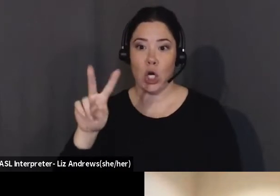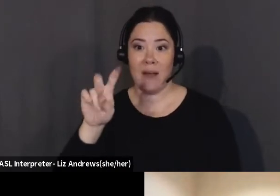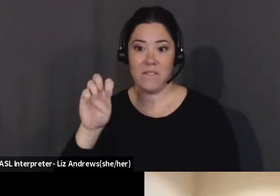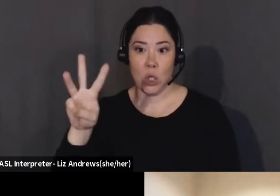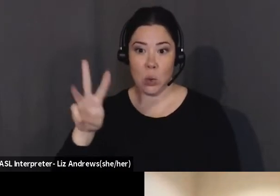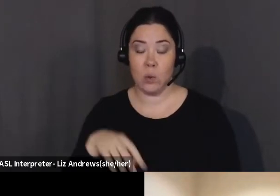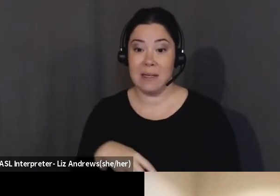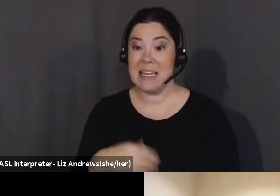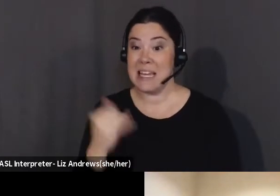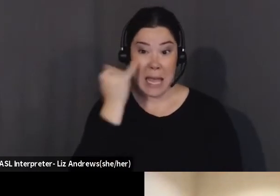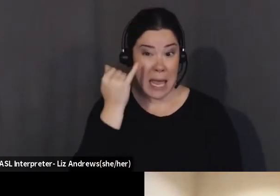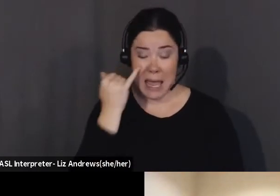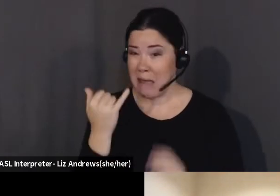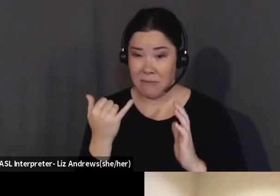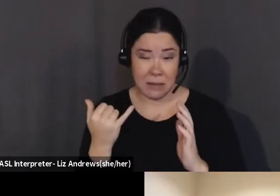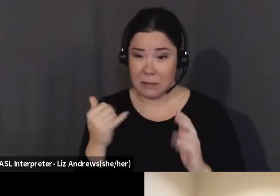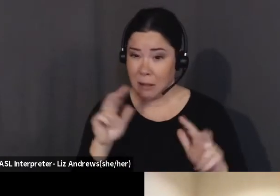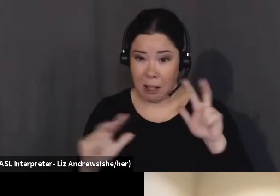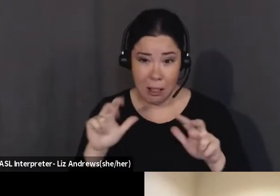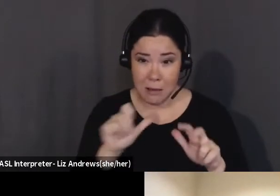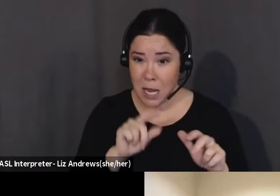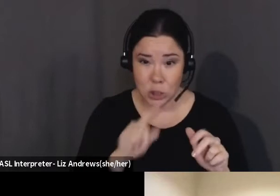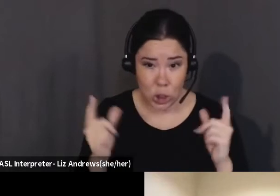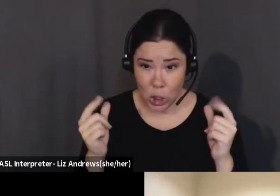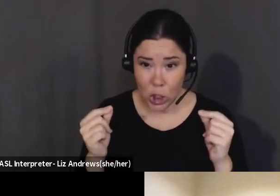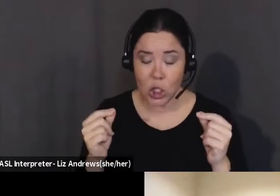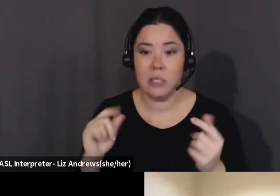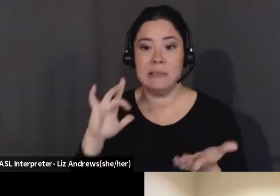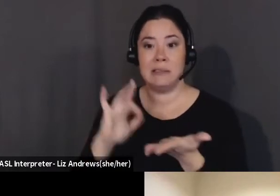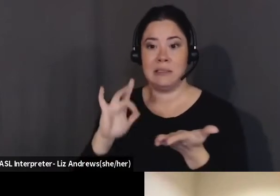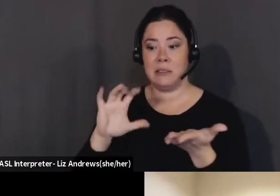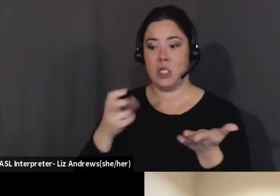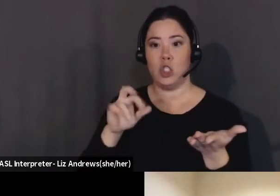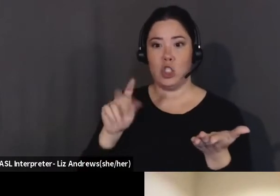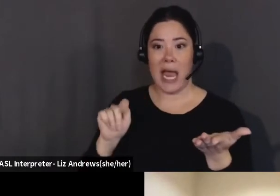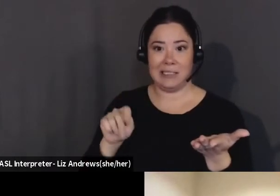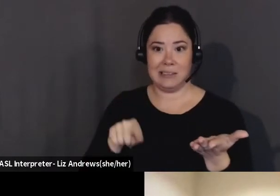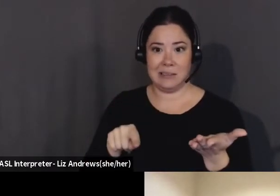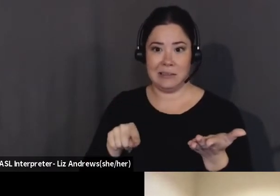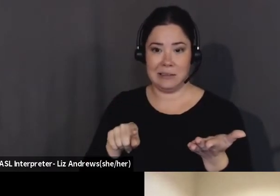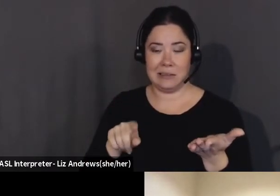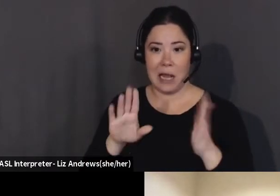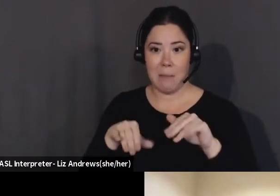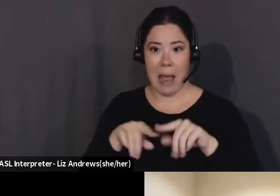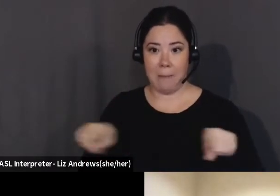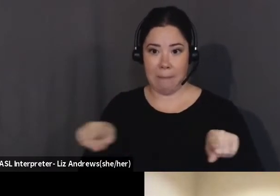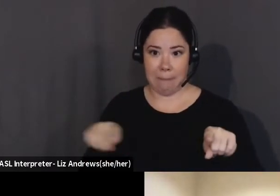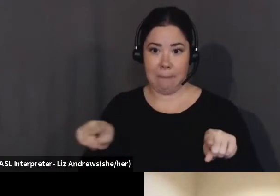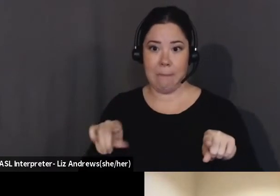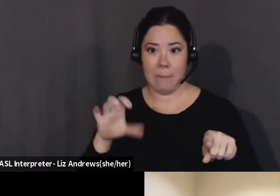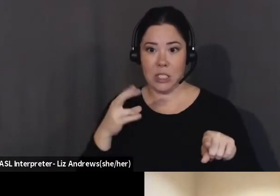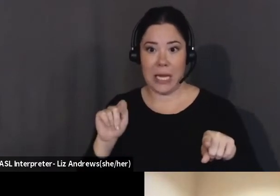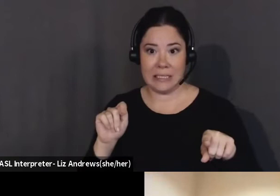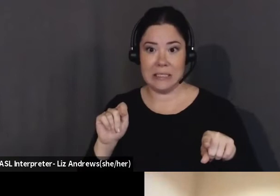the chat feature. You can find the word bubble in the same menu bar. Once that